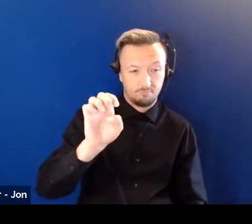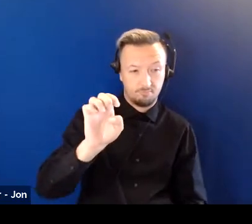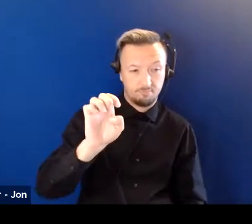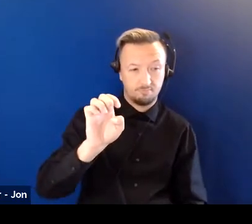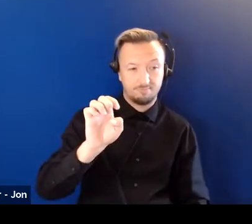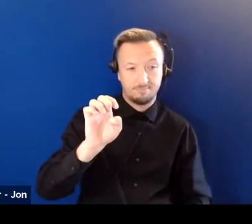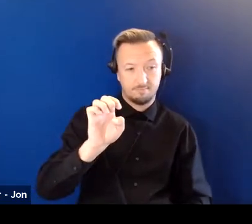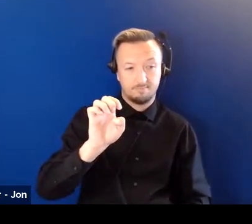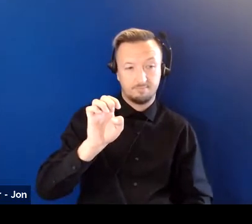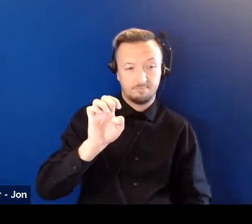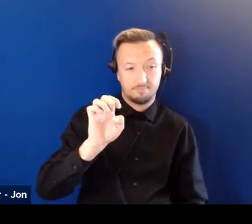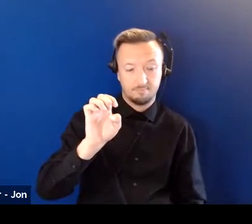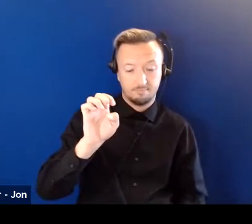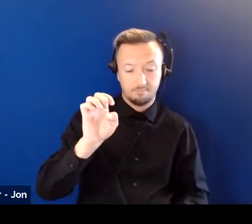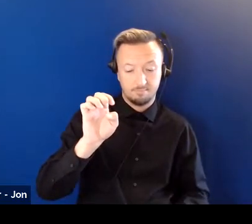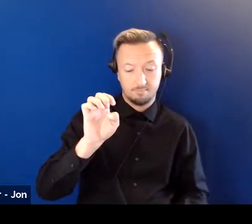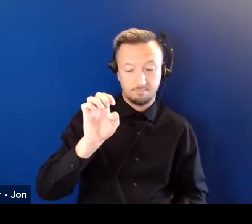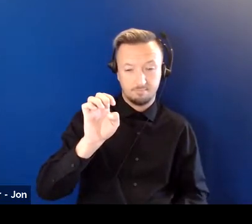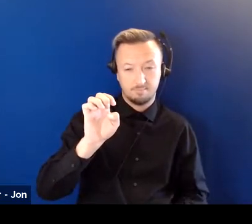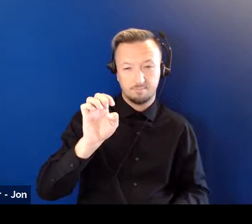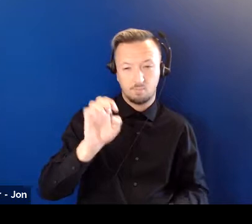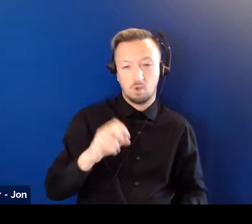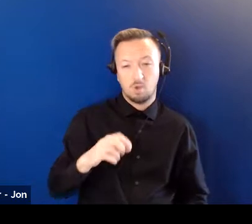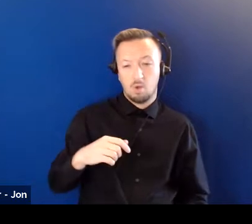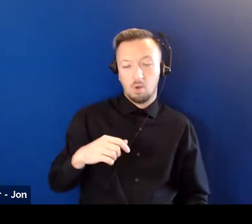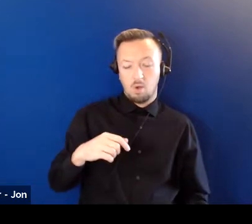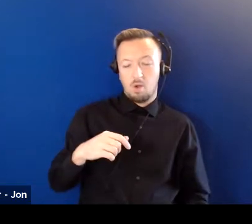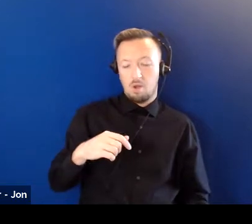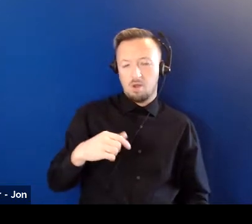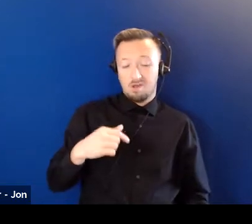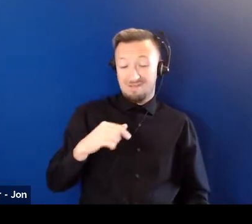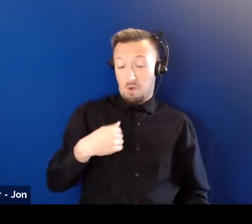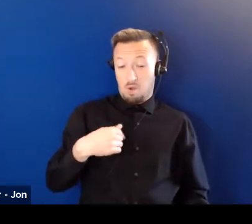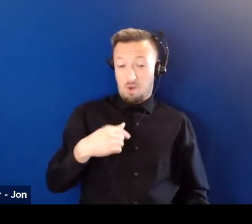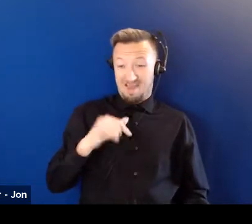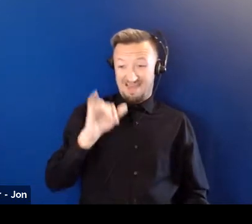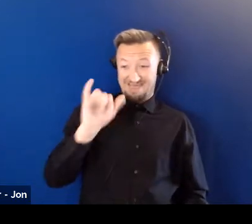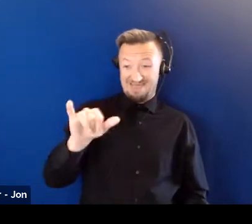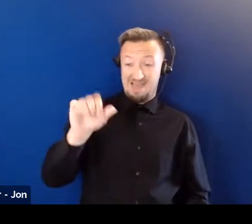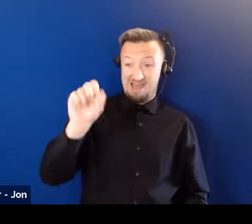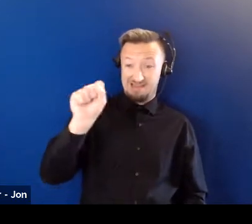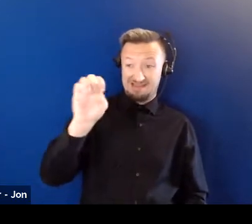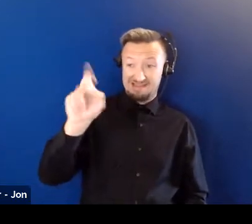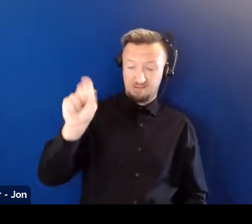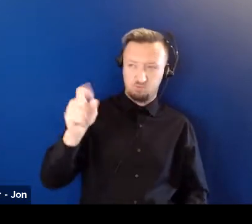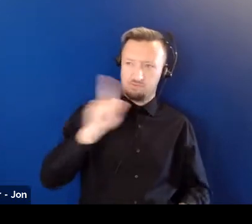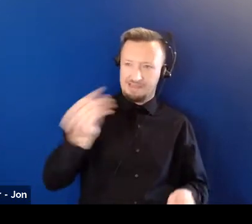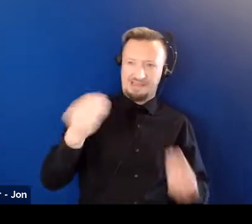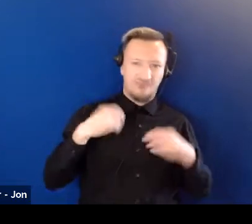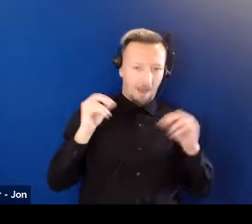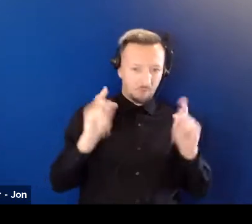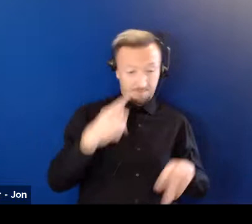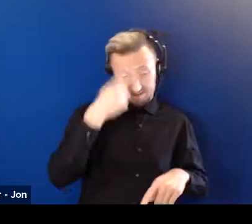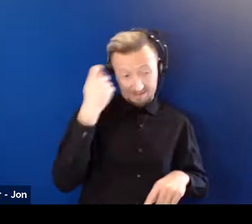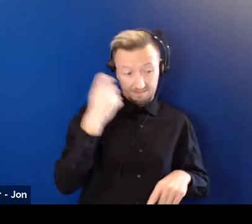Thanks, Peter. We really looked at this as an opportunity. We were understaffed at the time of the meetings that were taking place,